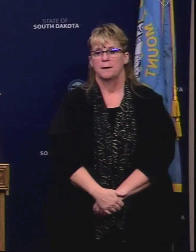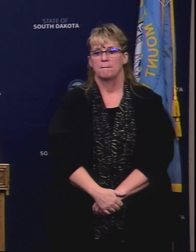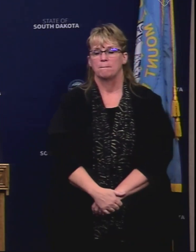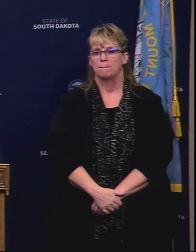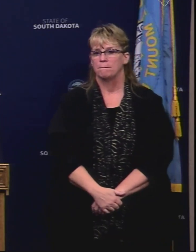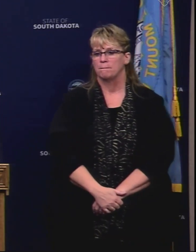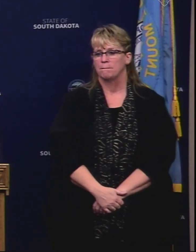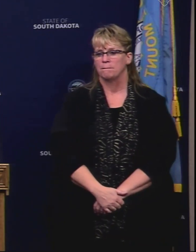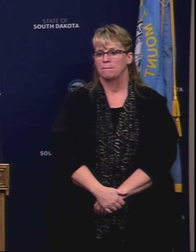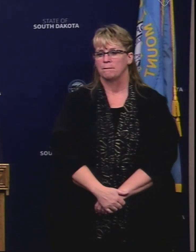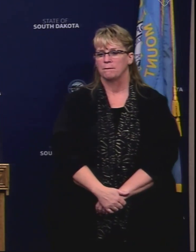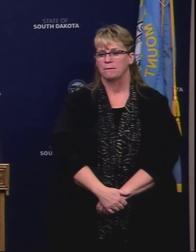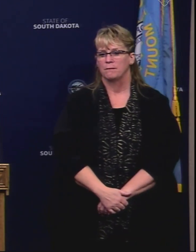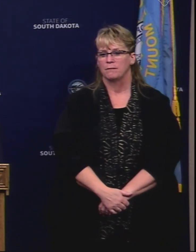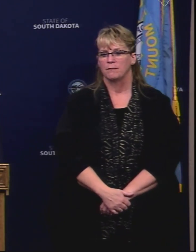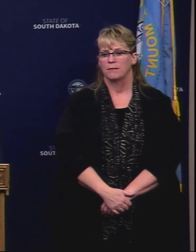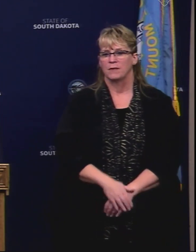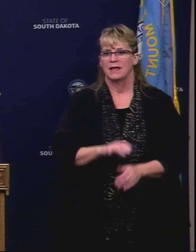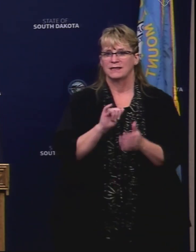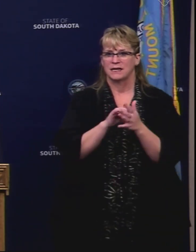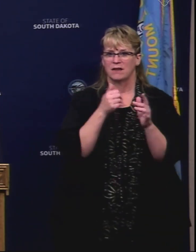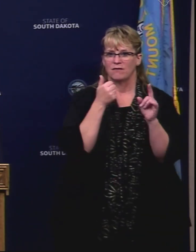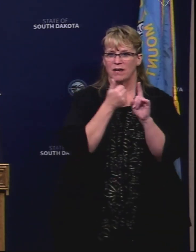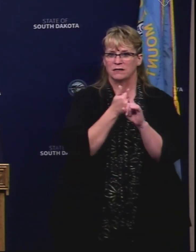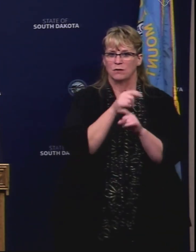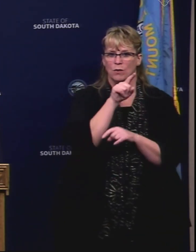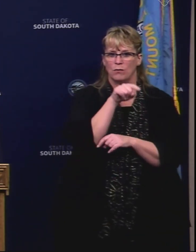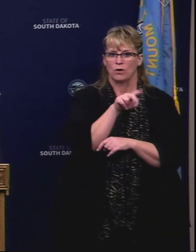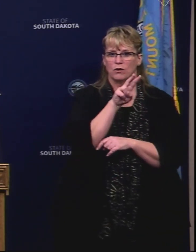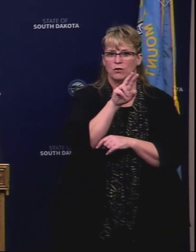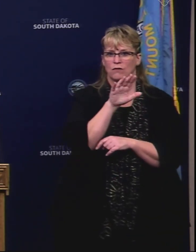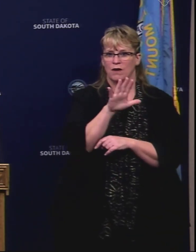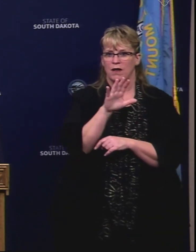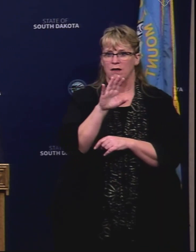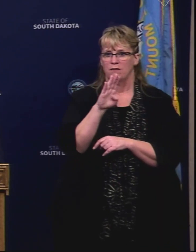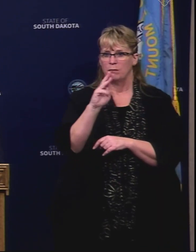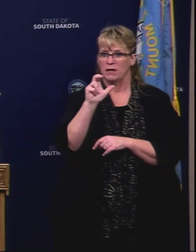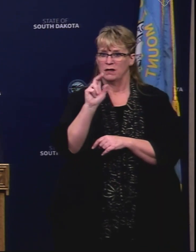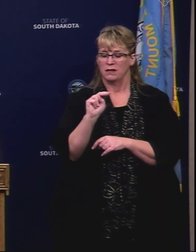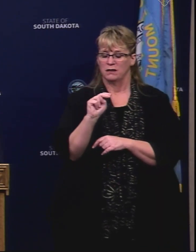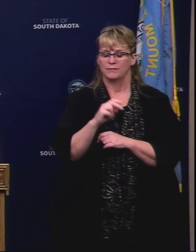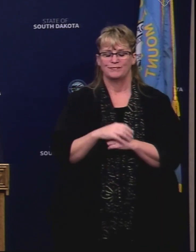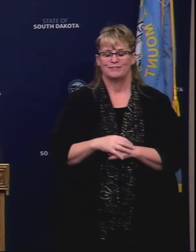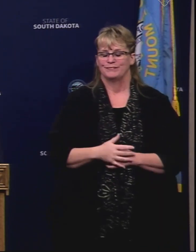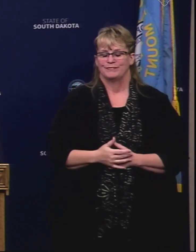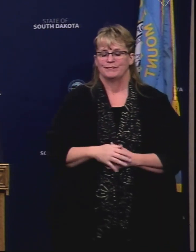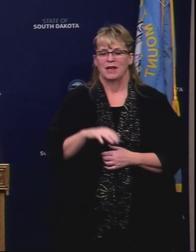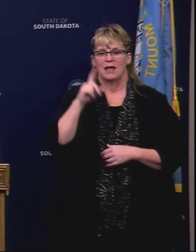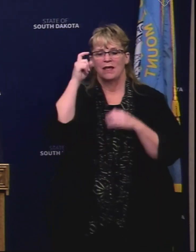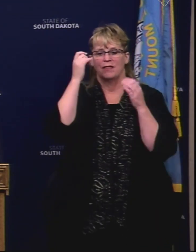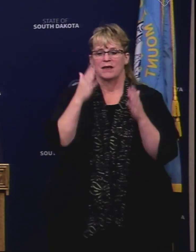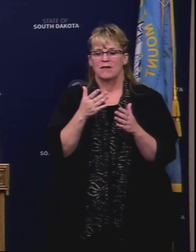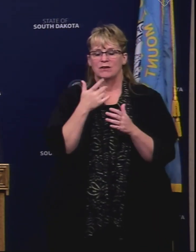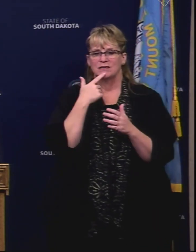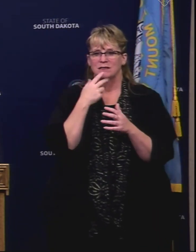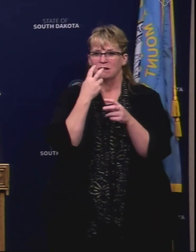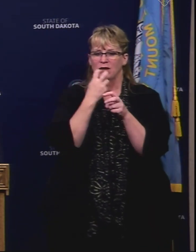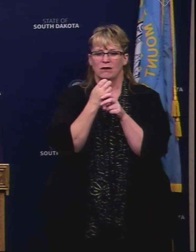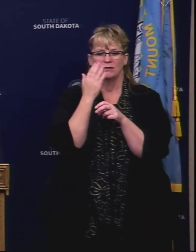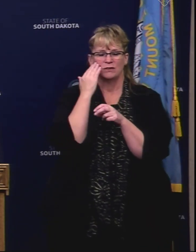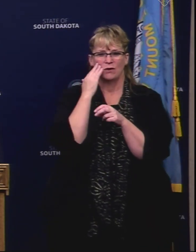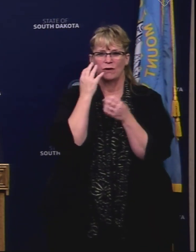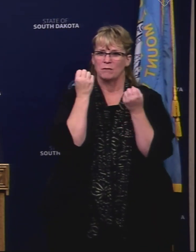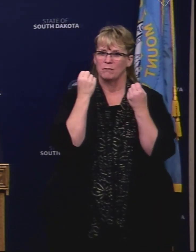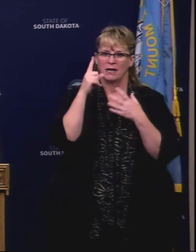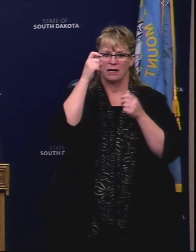And would that be impacting the $1.25 billion, or would that be another phase? You know, it's hard to know because we've got quite a few governors